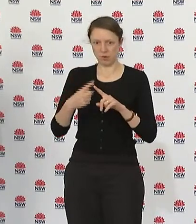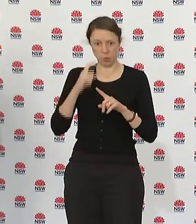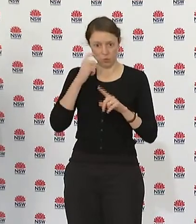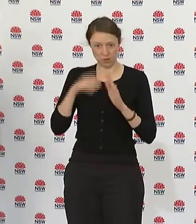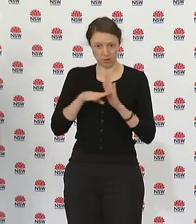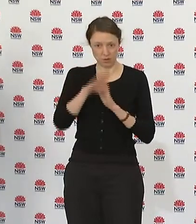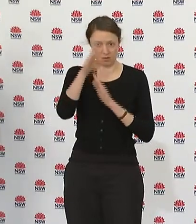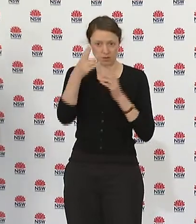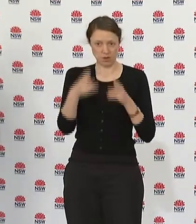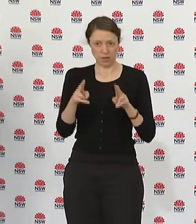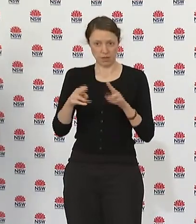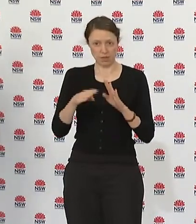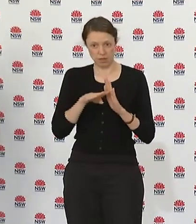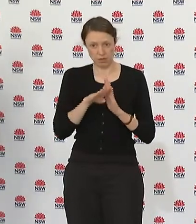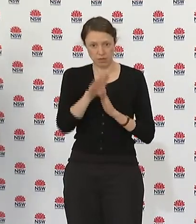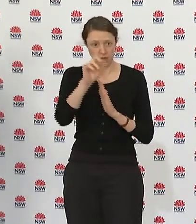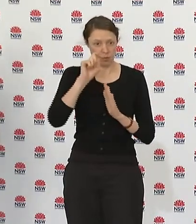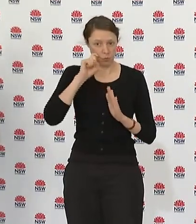Look, I think that